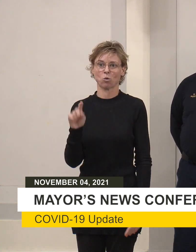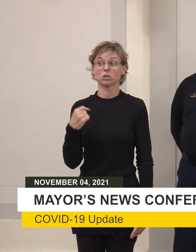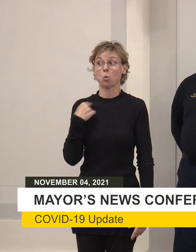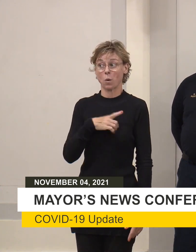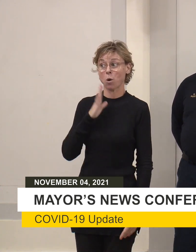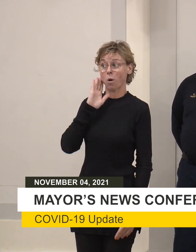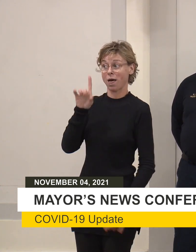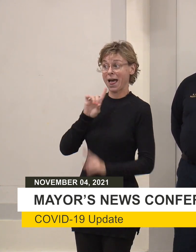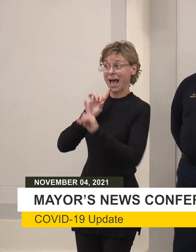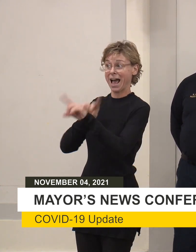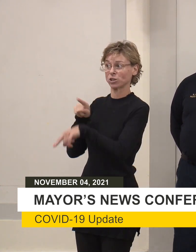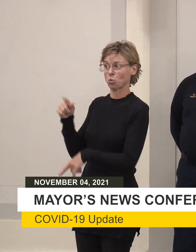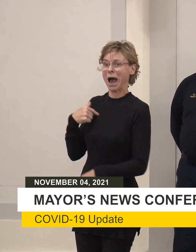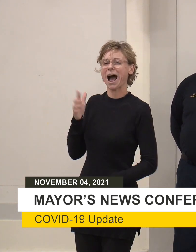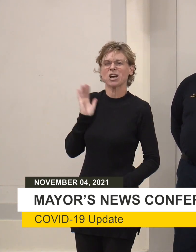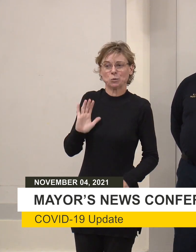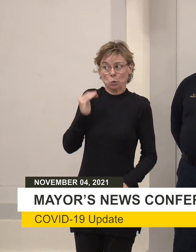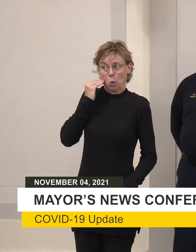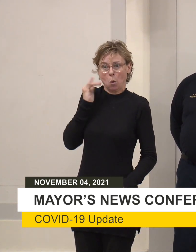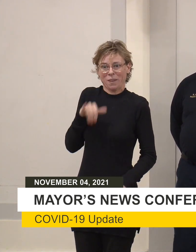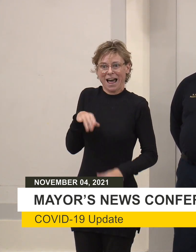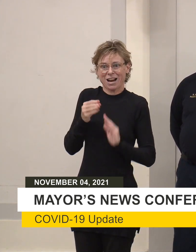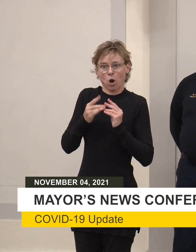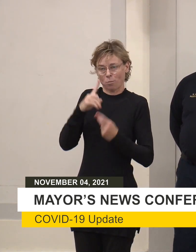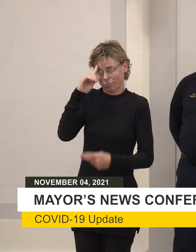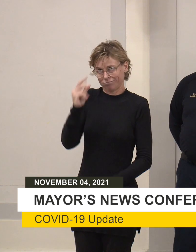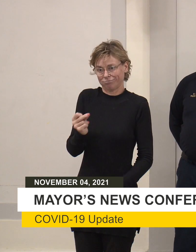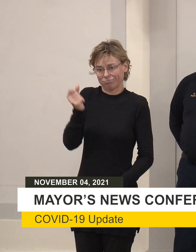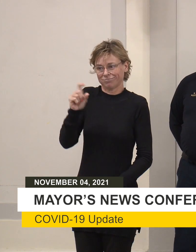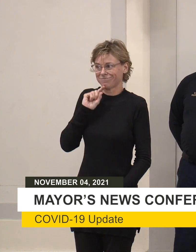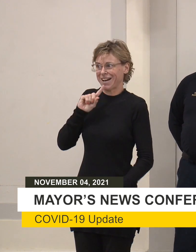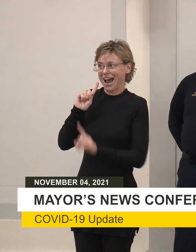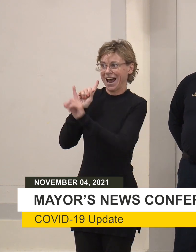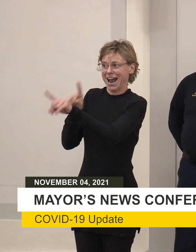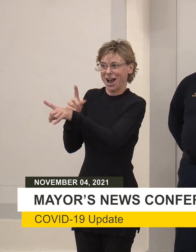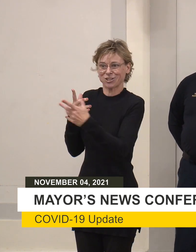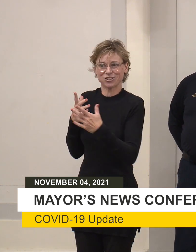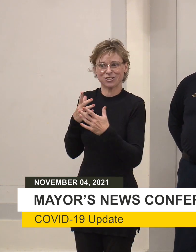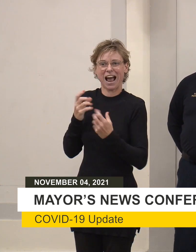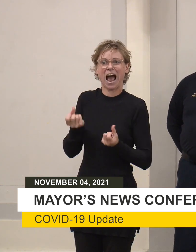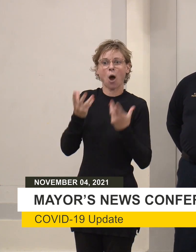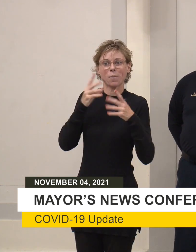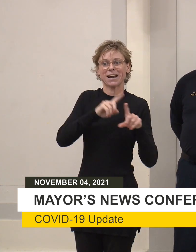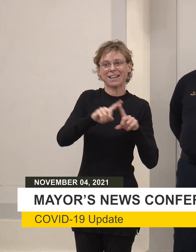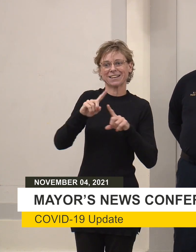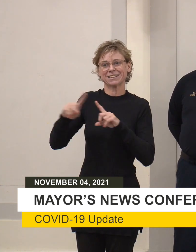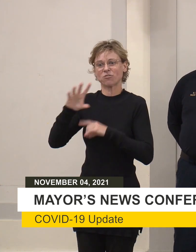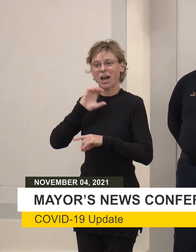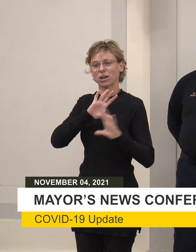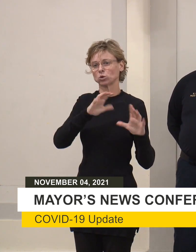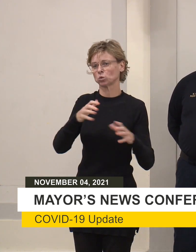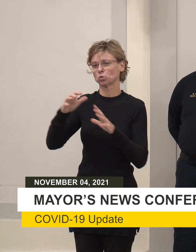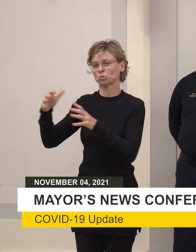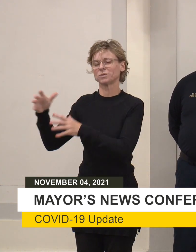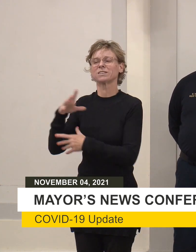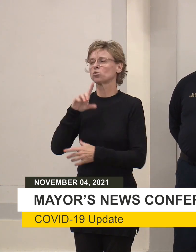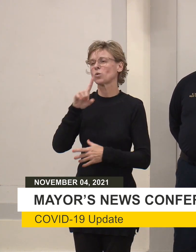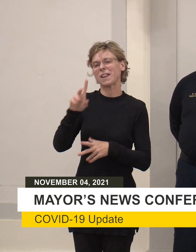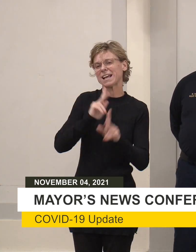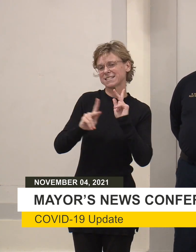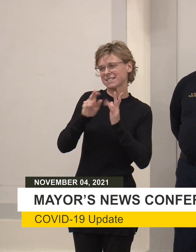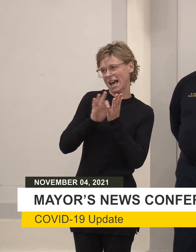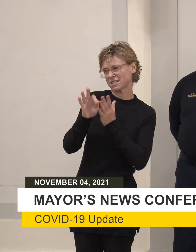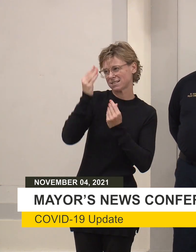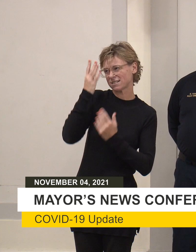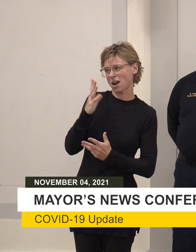that we give to you guys. I used to know these numbers off the top of my head, how many in the different age groups. We'll give you, it's based on the census data and tell you